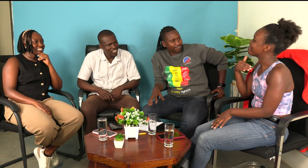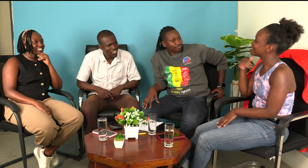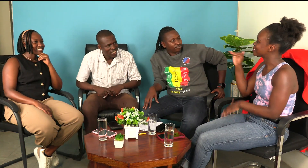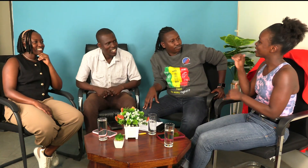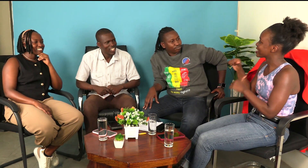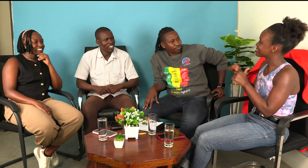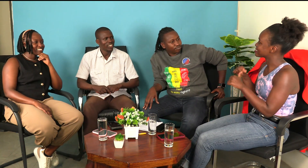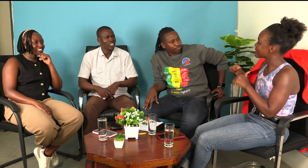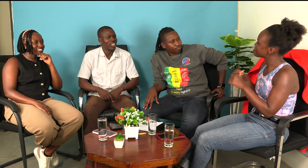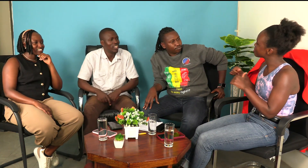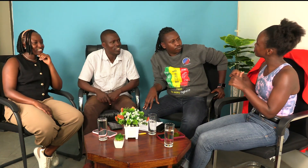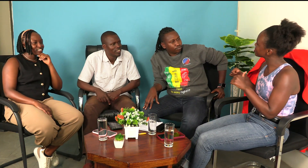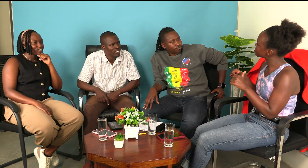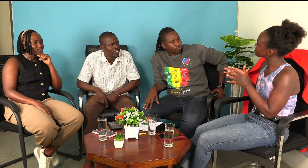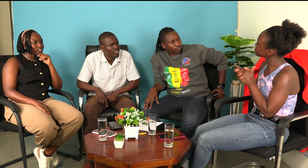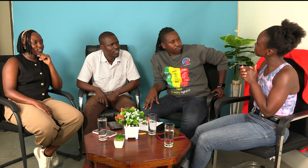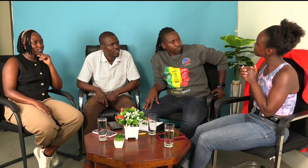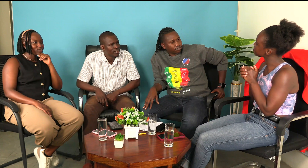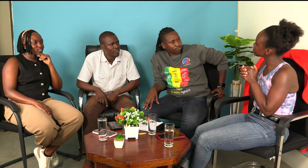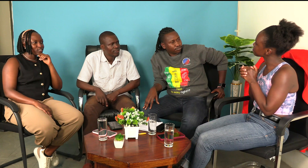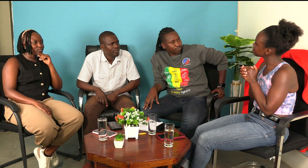forgotten. It's about.